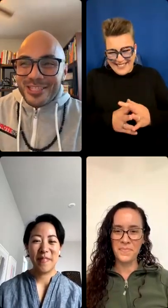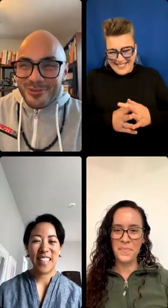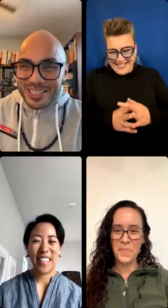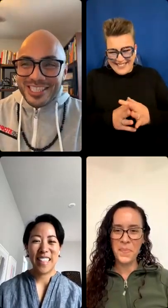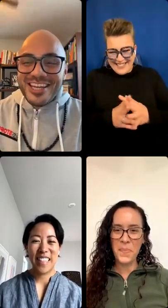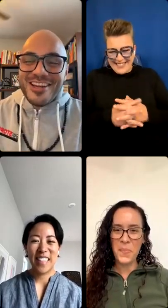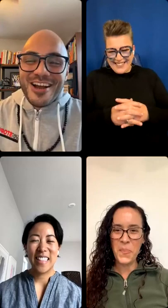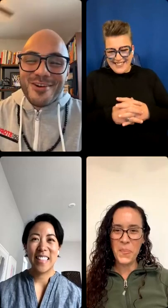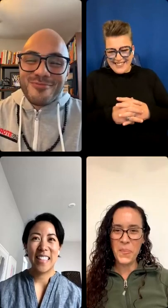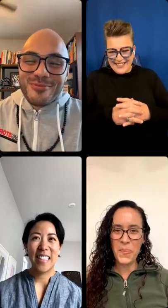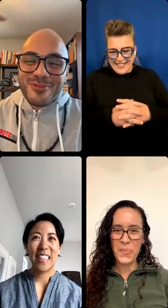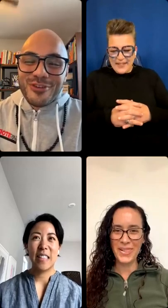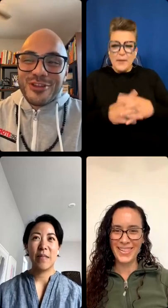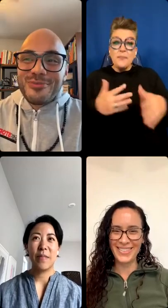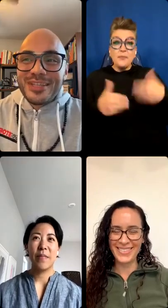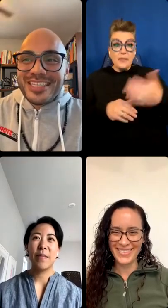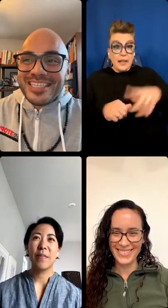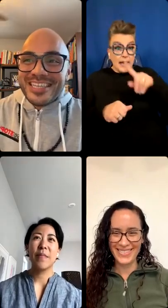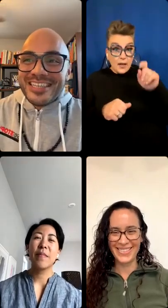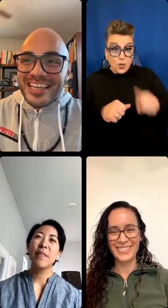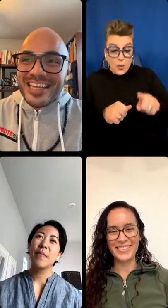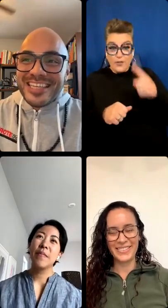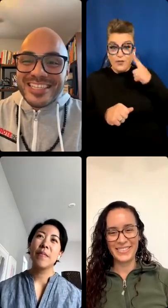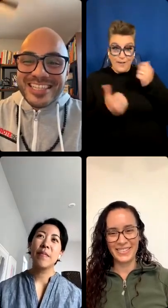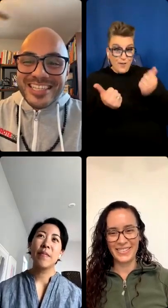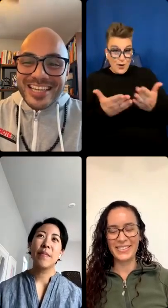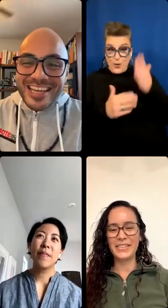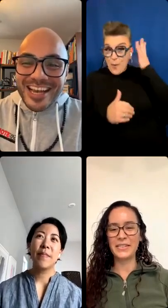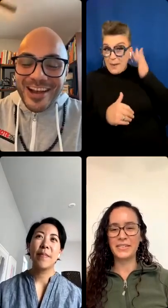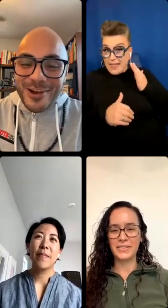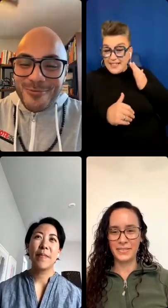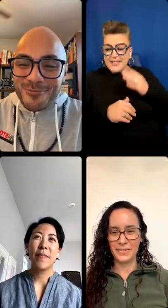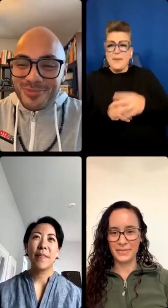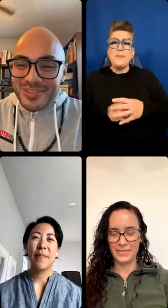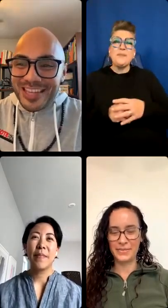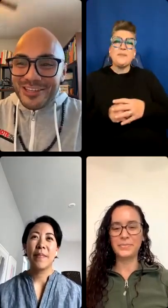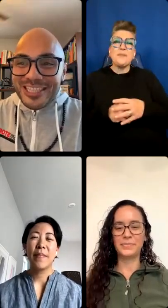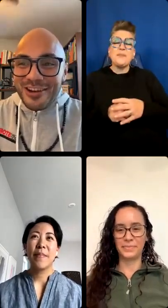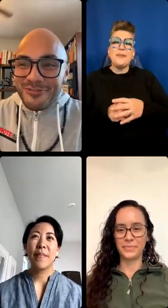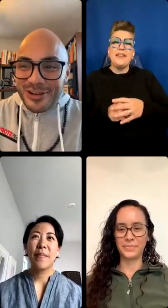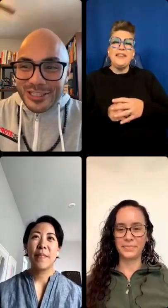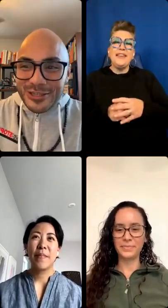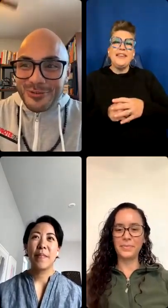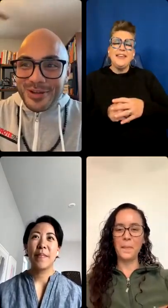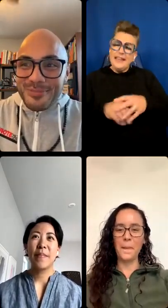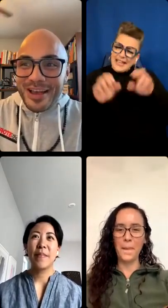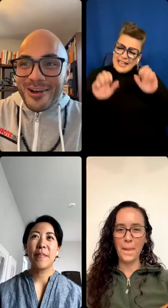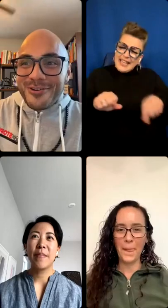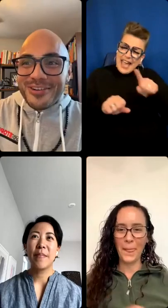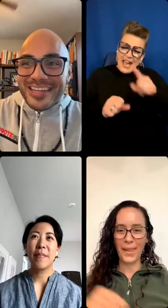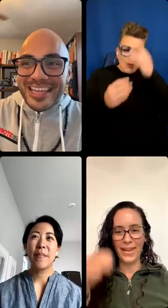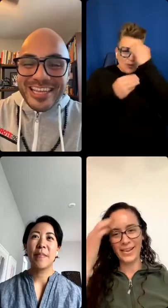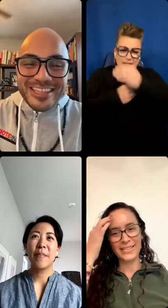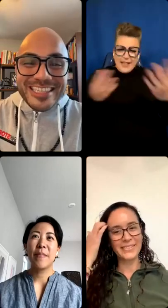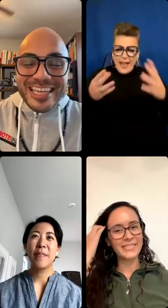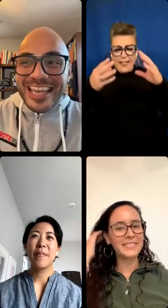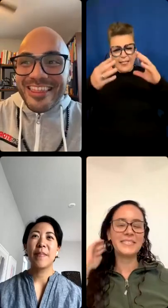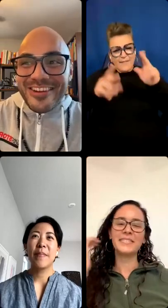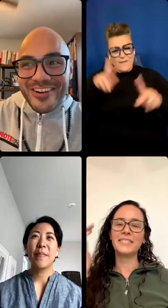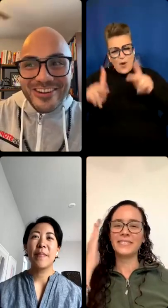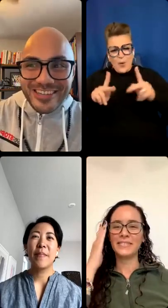the next question for you, Melissa, is can you tell folks a little bit about